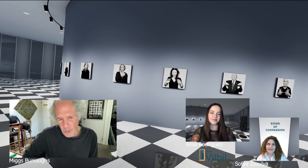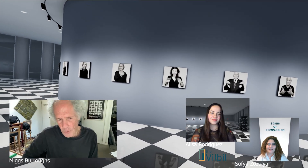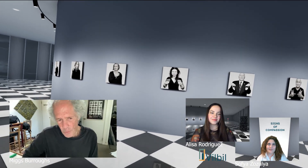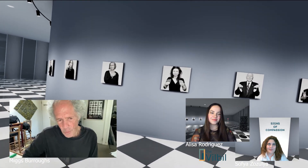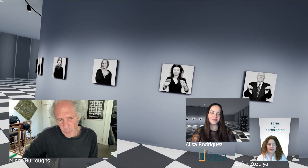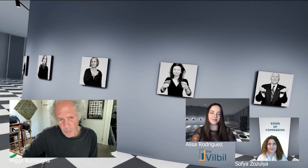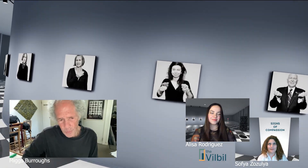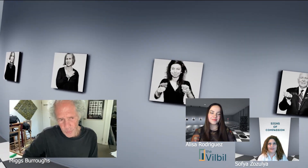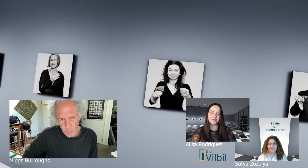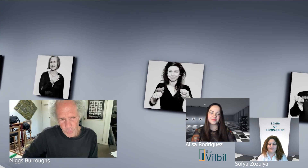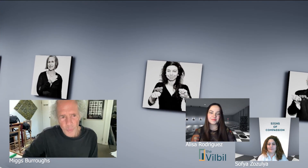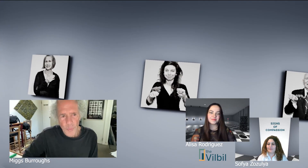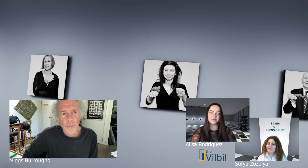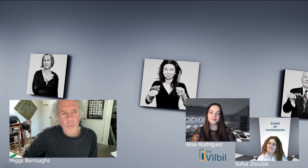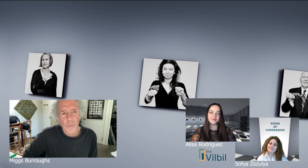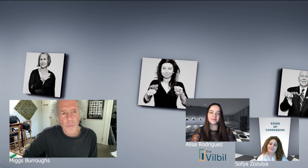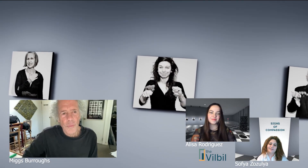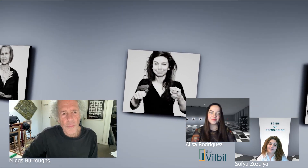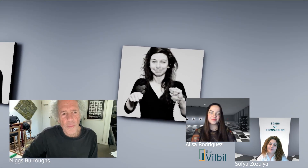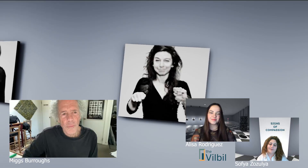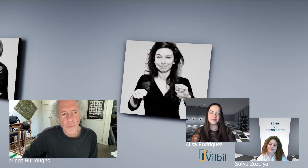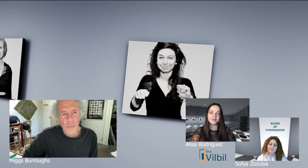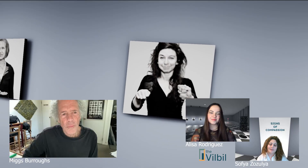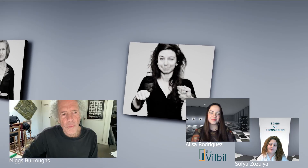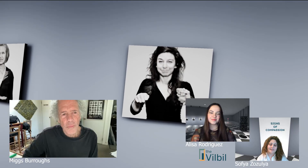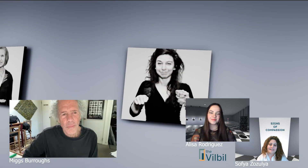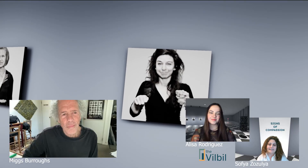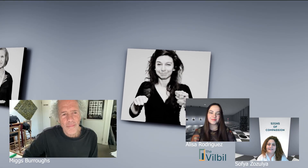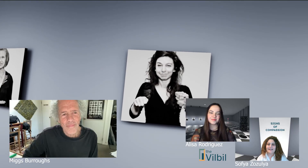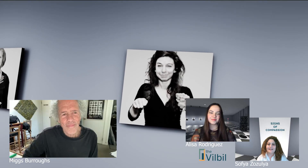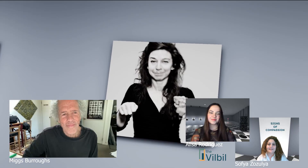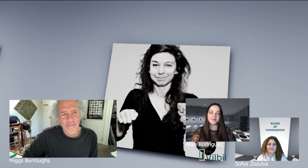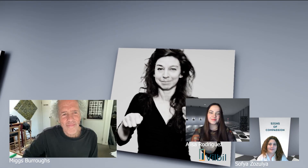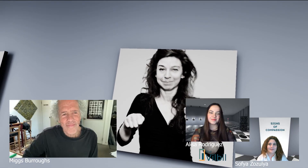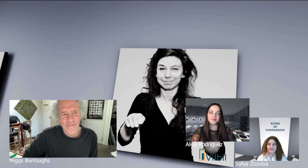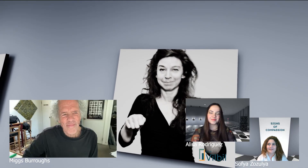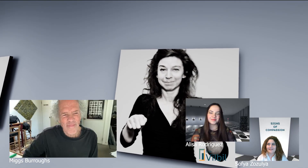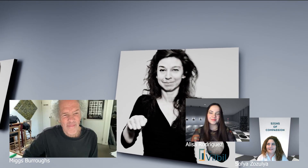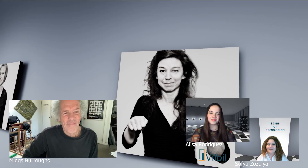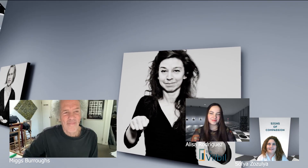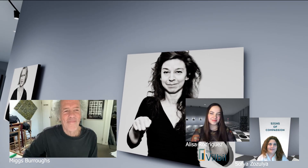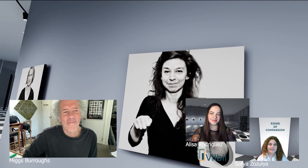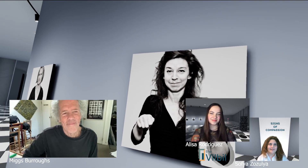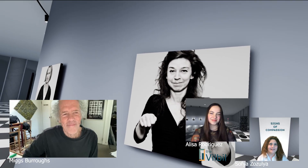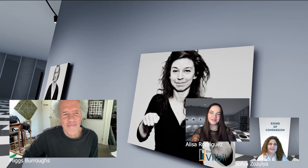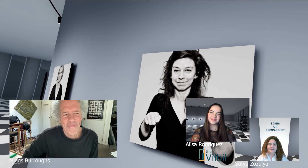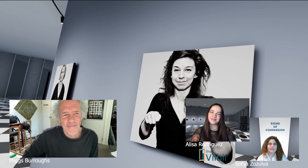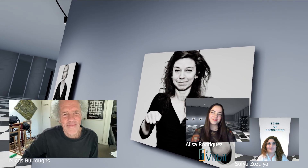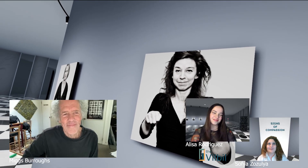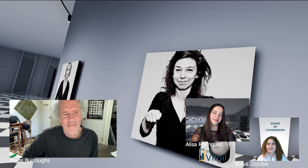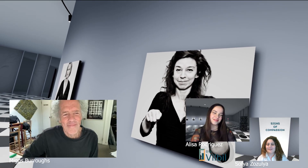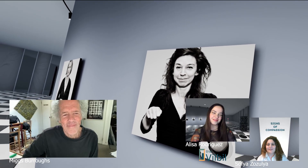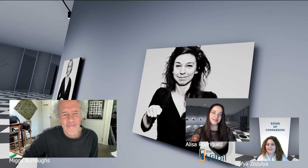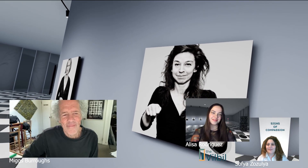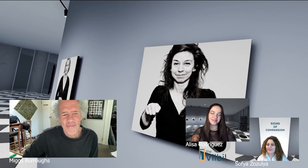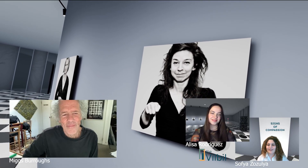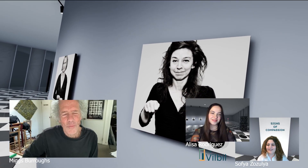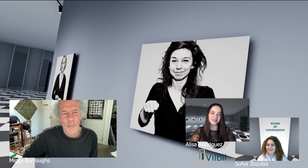that we might be surprised to learn about you? Maybe like a hidden talent, or I don't know, guilty pleasure, or something